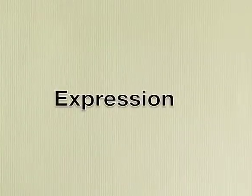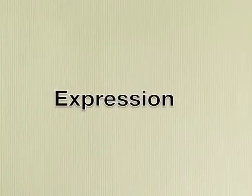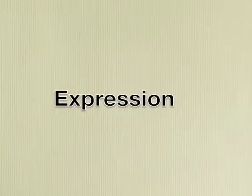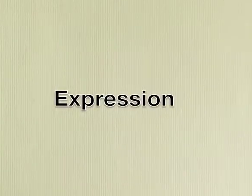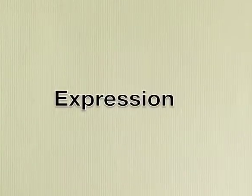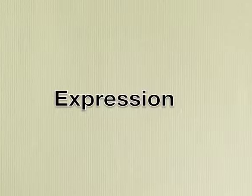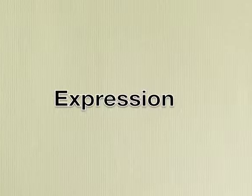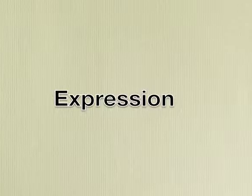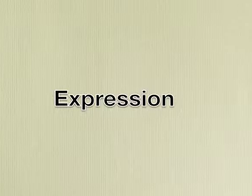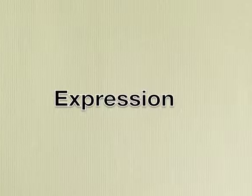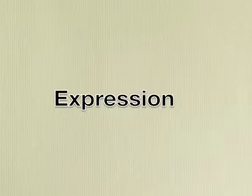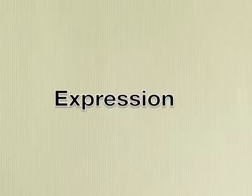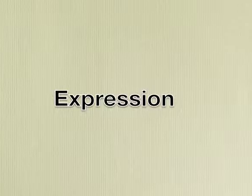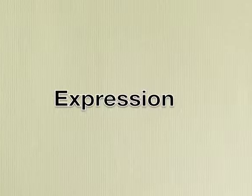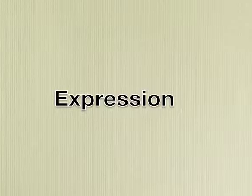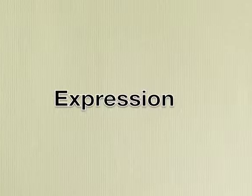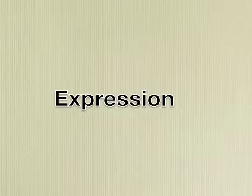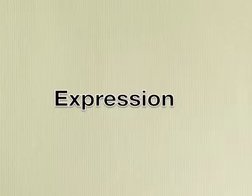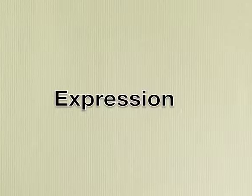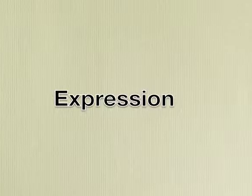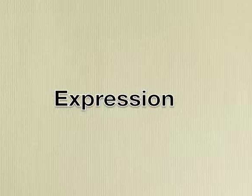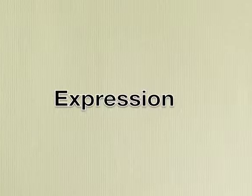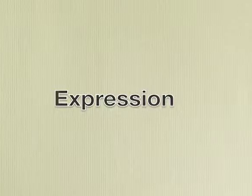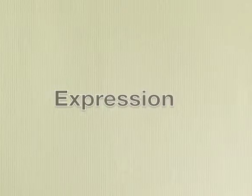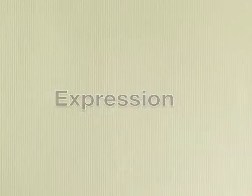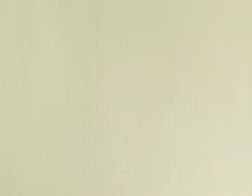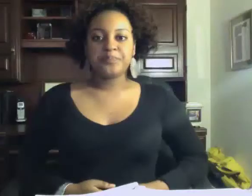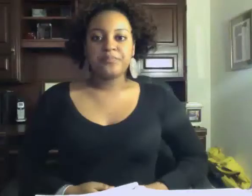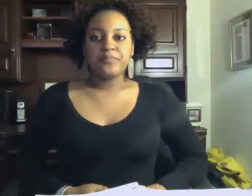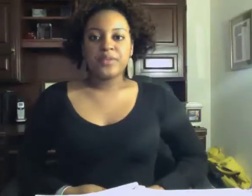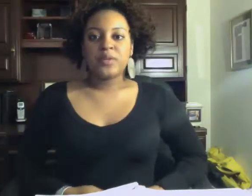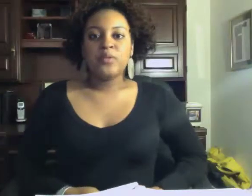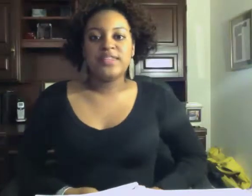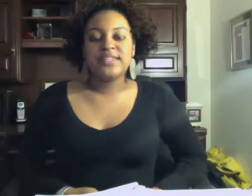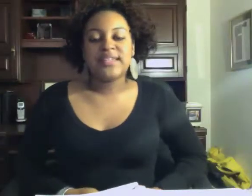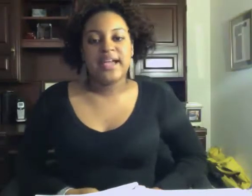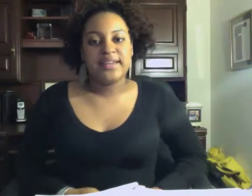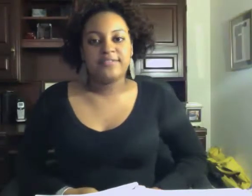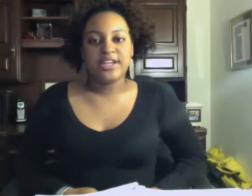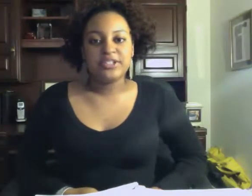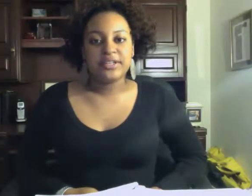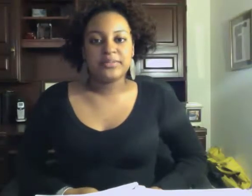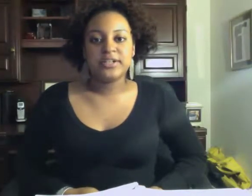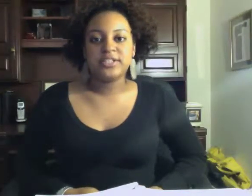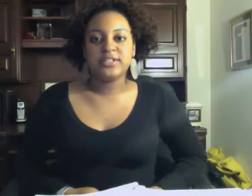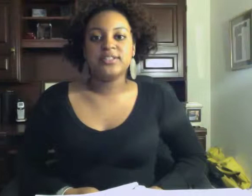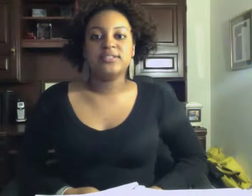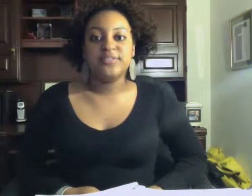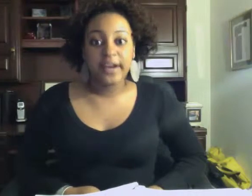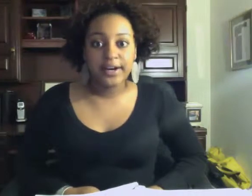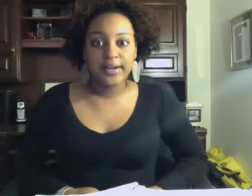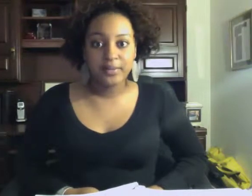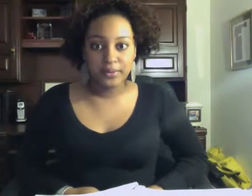This video is all about expression. With signing, facial expression is very